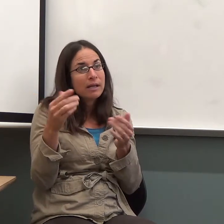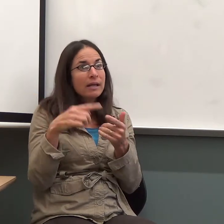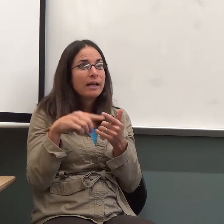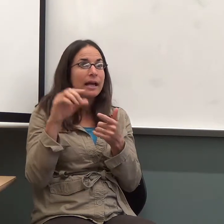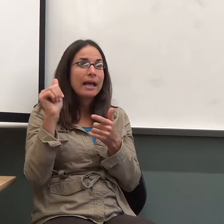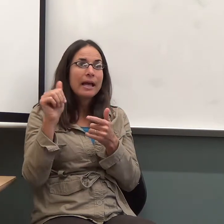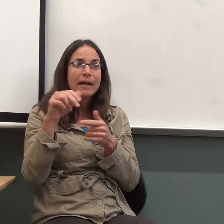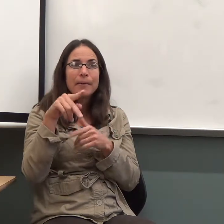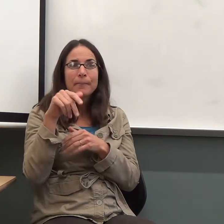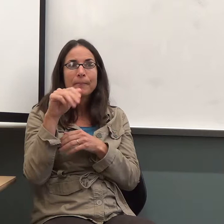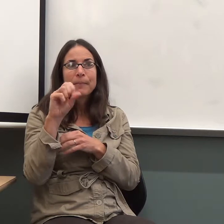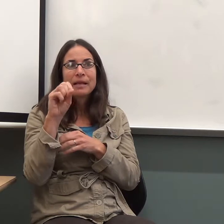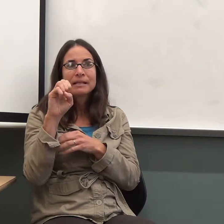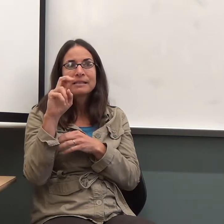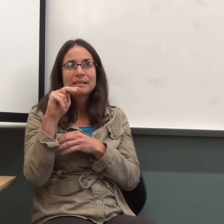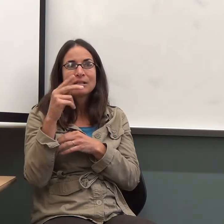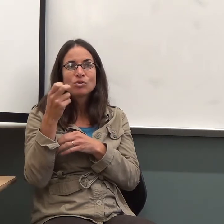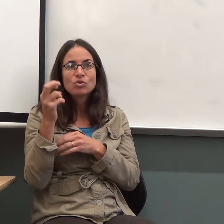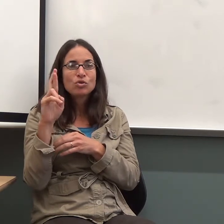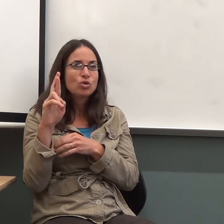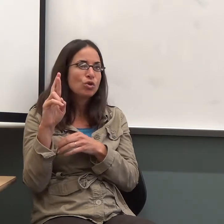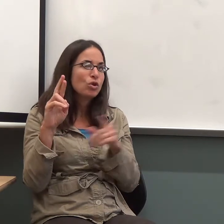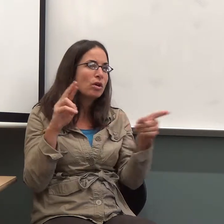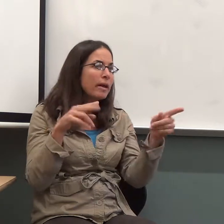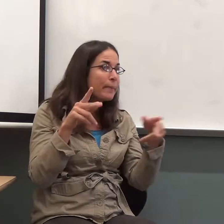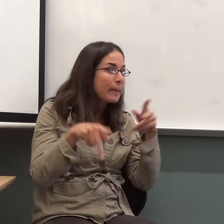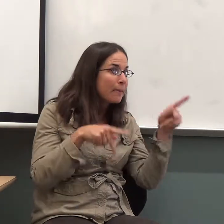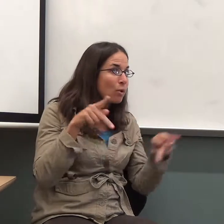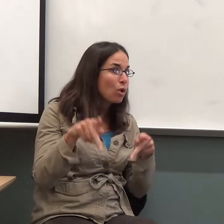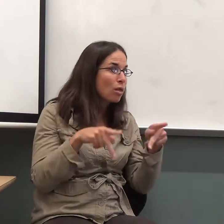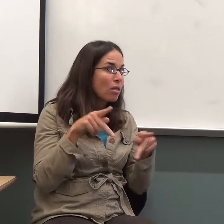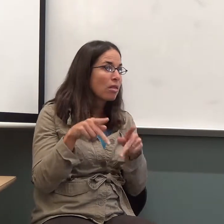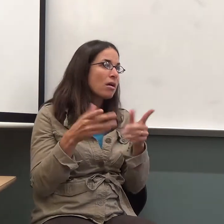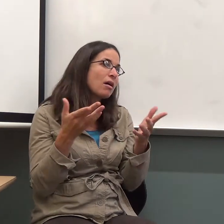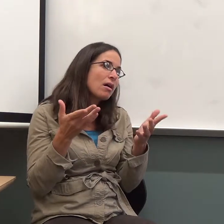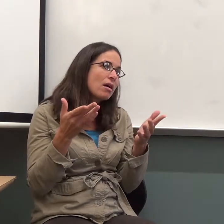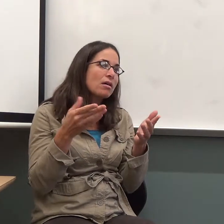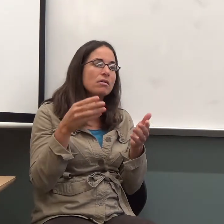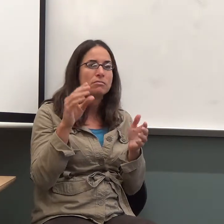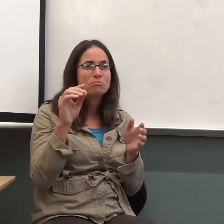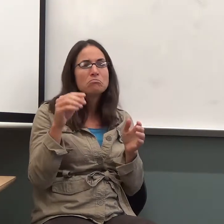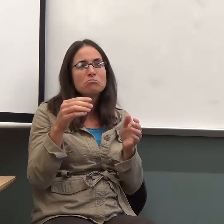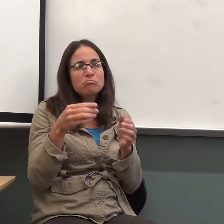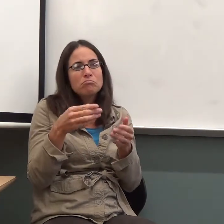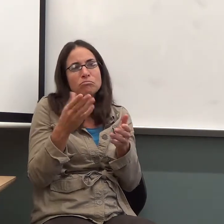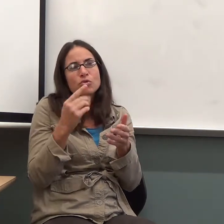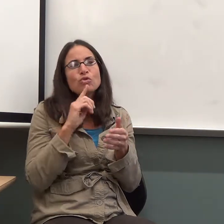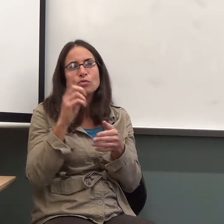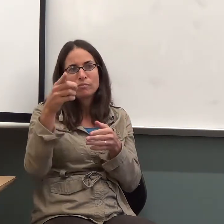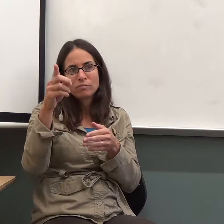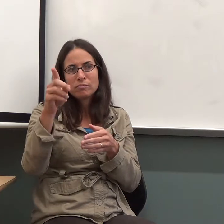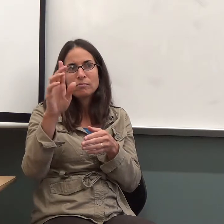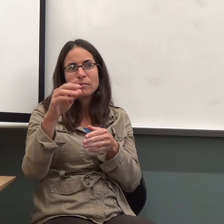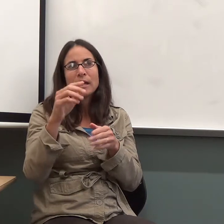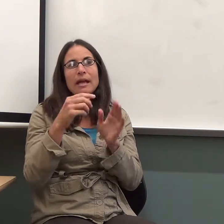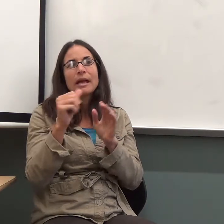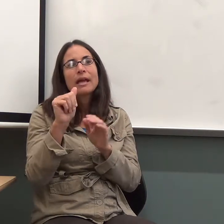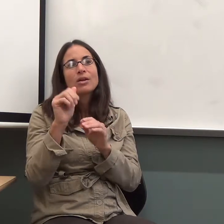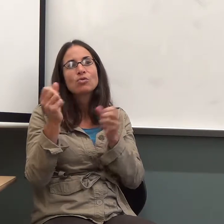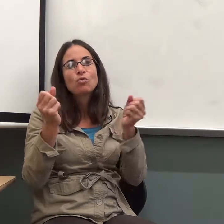yeah. People? Yeah. Yeah. In this case, yeah. So why don't we say a driver? Just to use that as our example. You're not really driving.